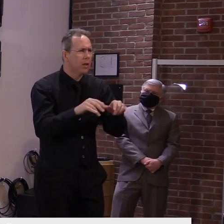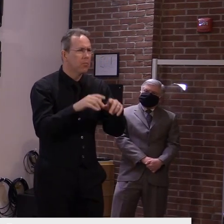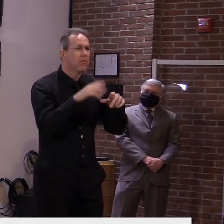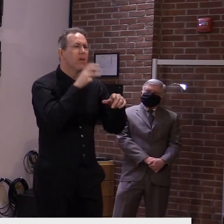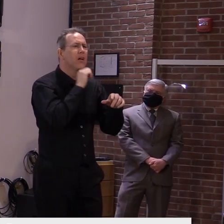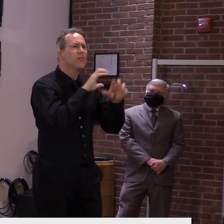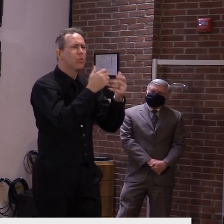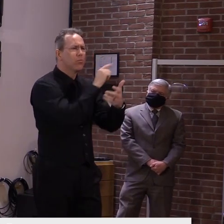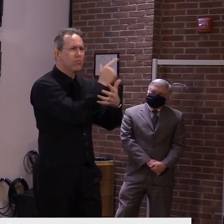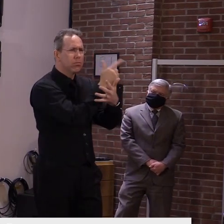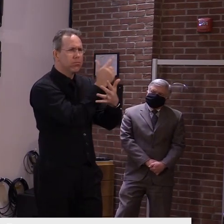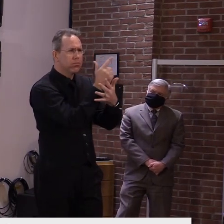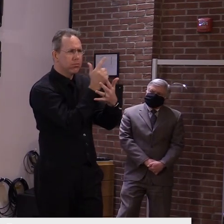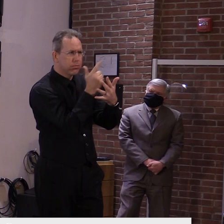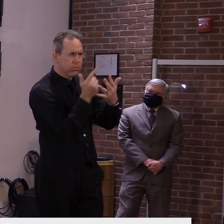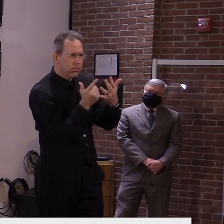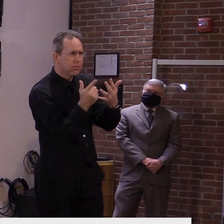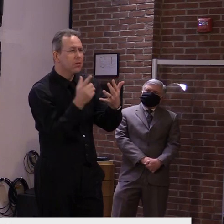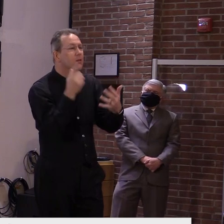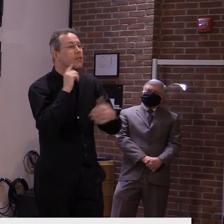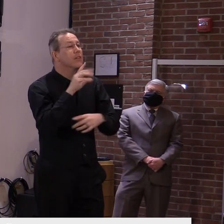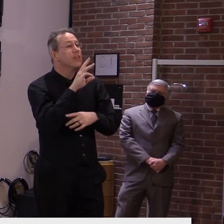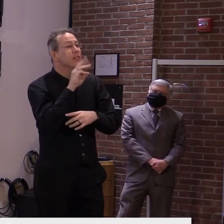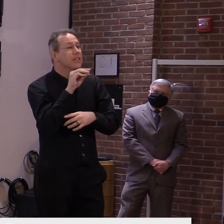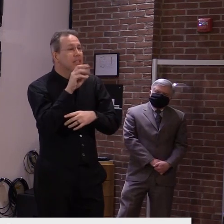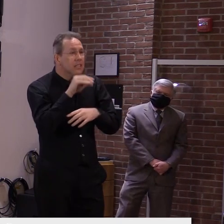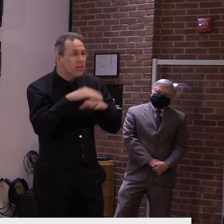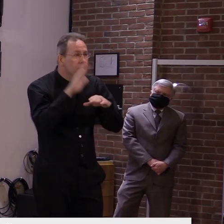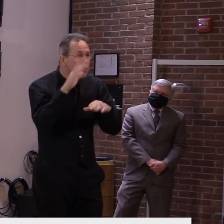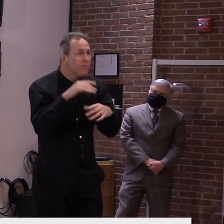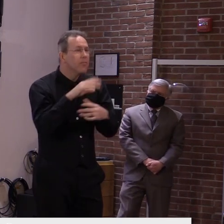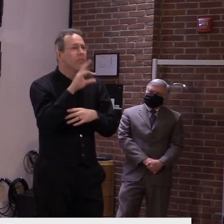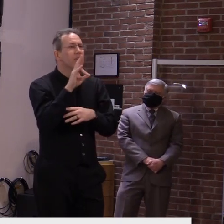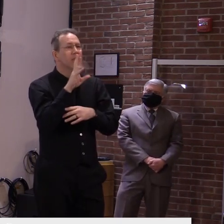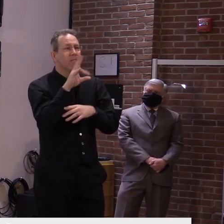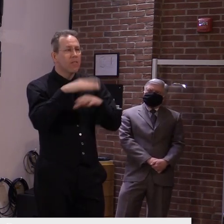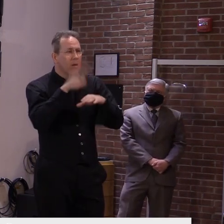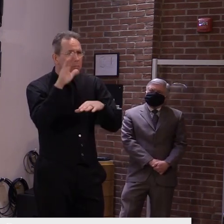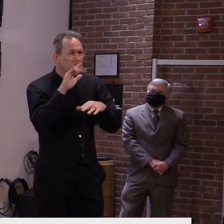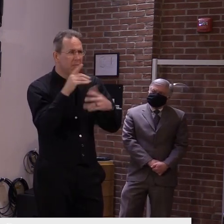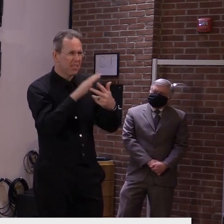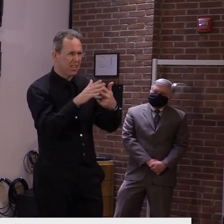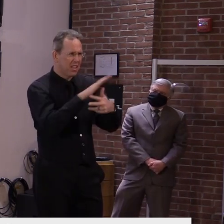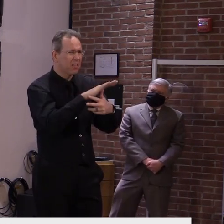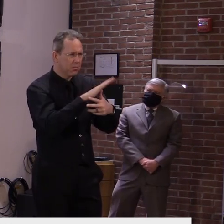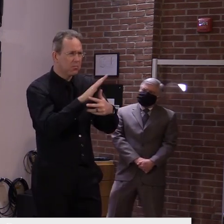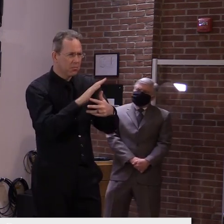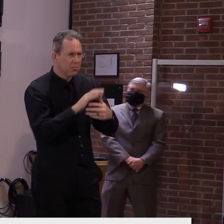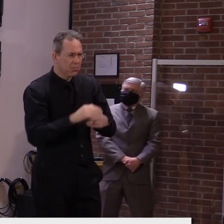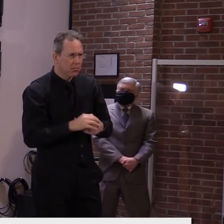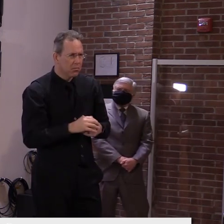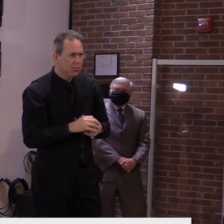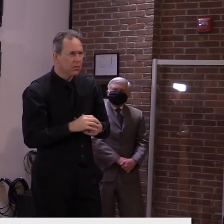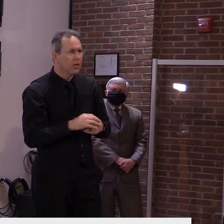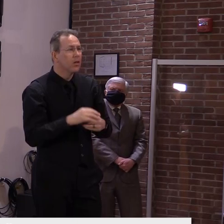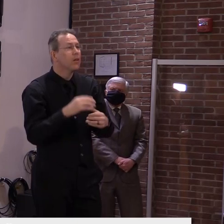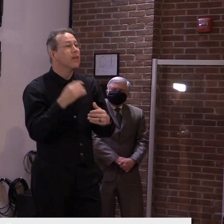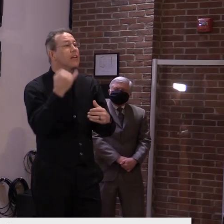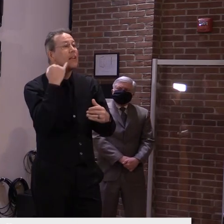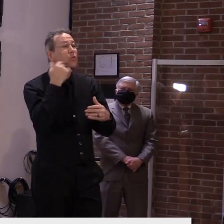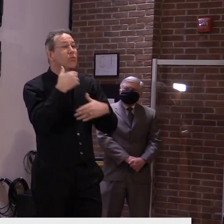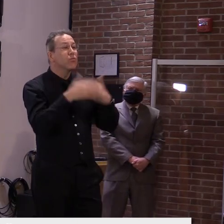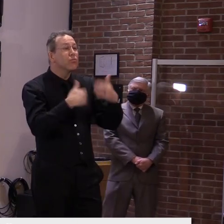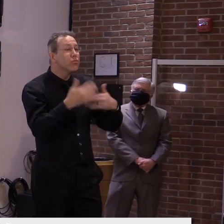go back to the 60 to 65 first, and then move from there. And okay. whether it's done in 5-year increments or